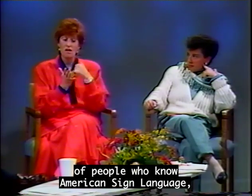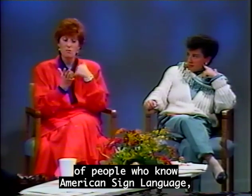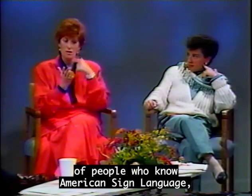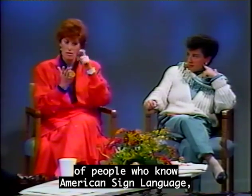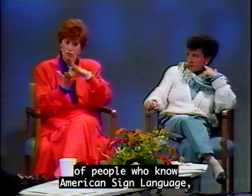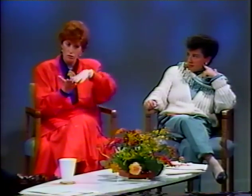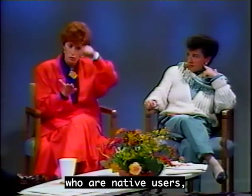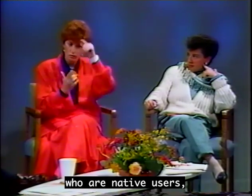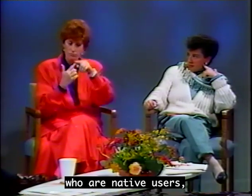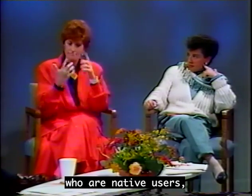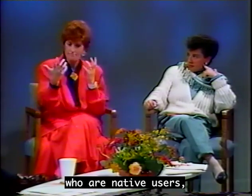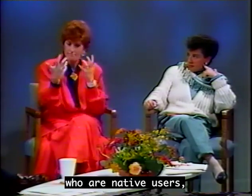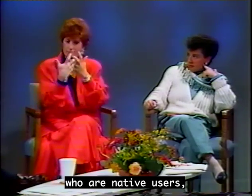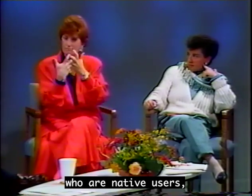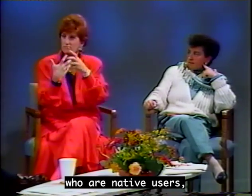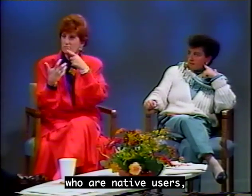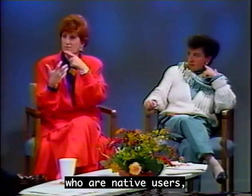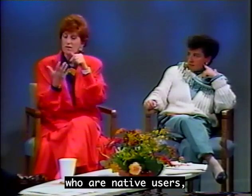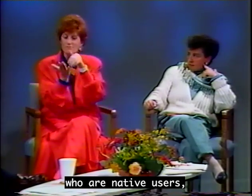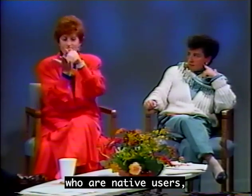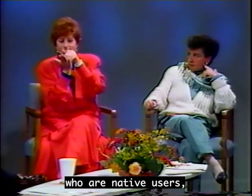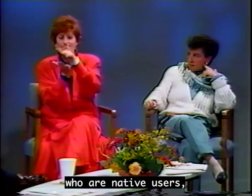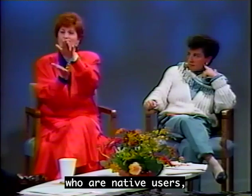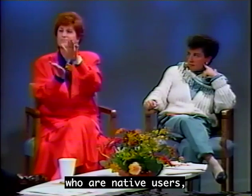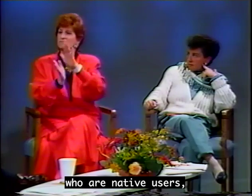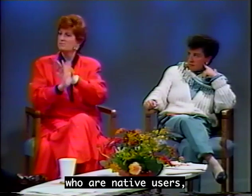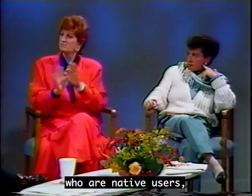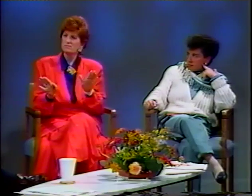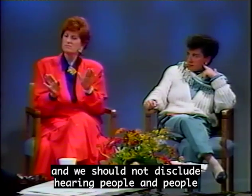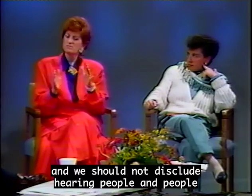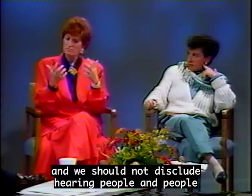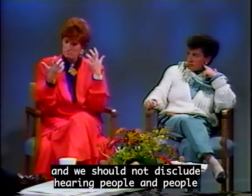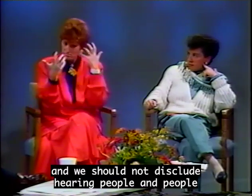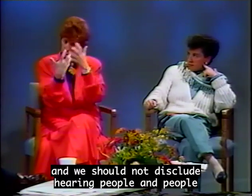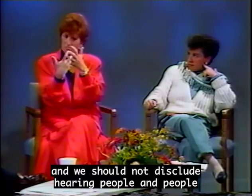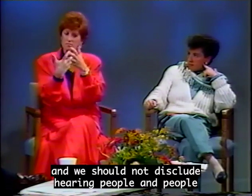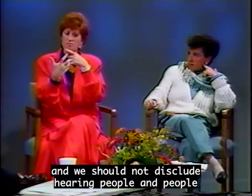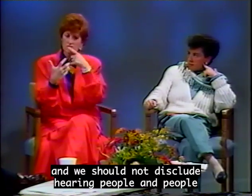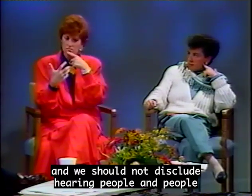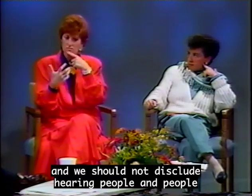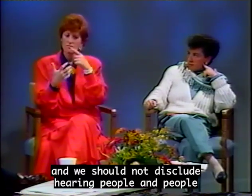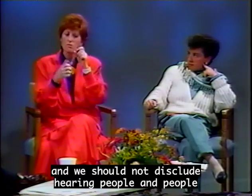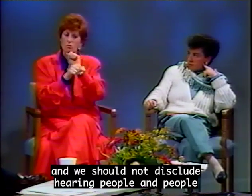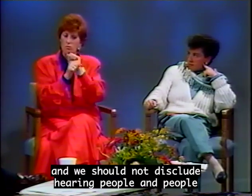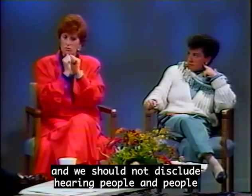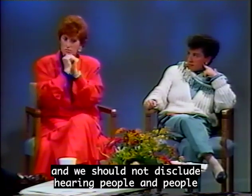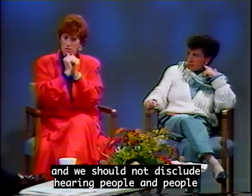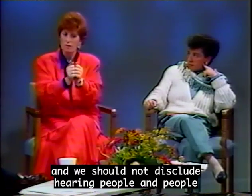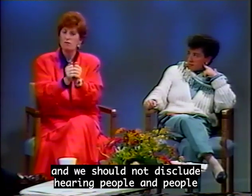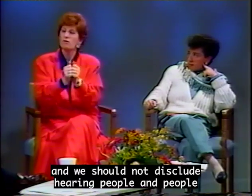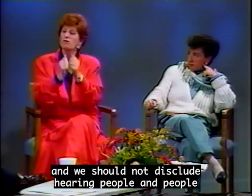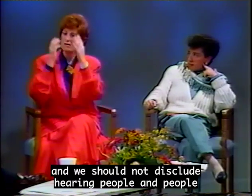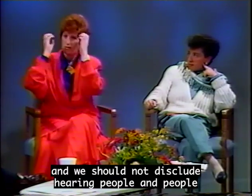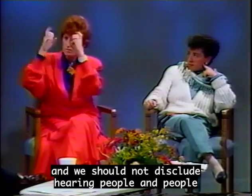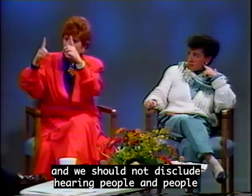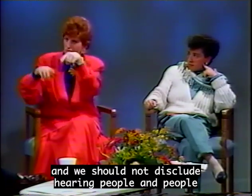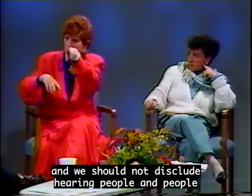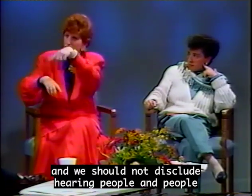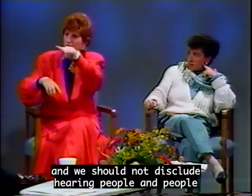American Sign Language, who are native users, and we should not disclude hearing people